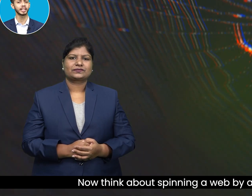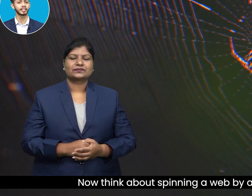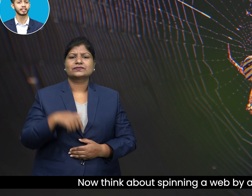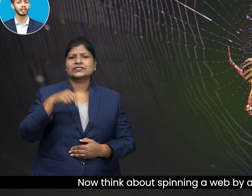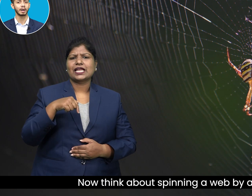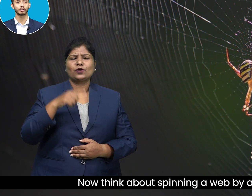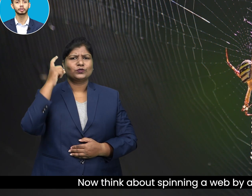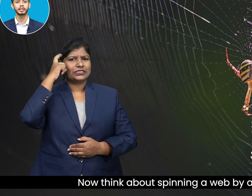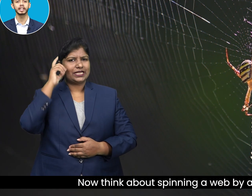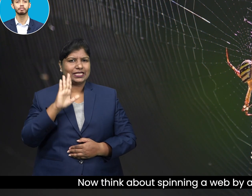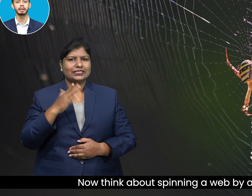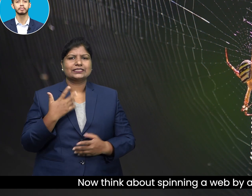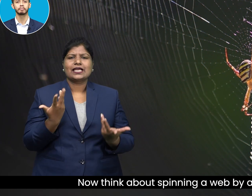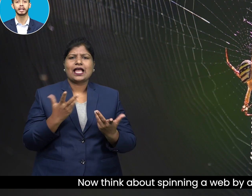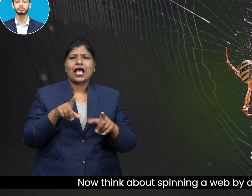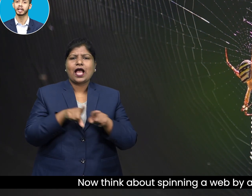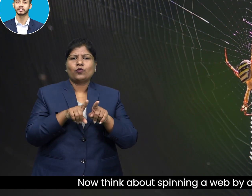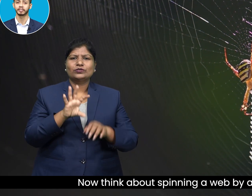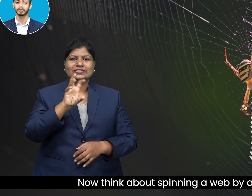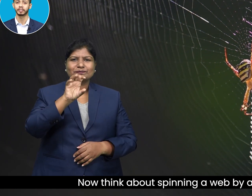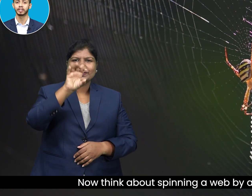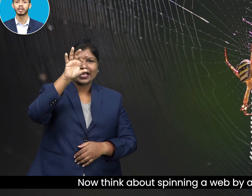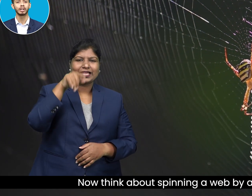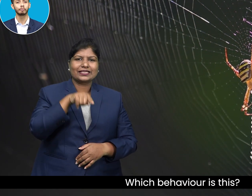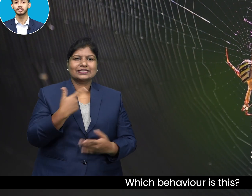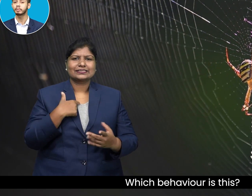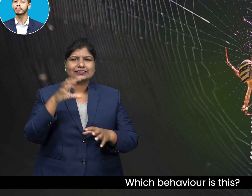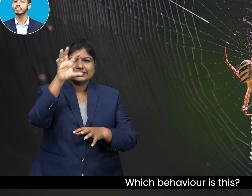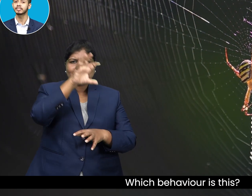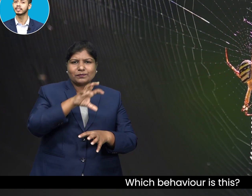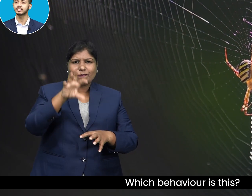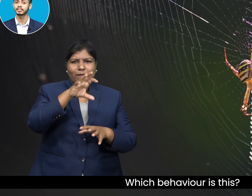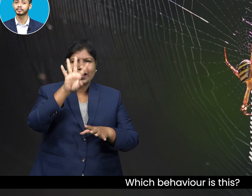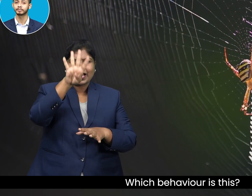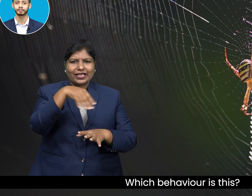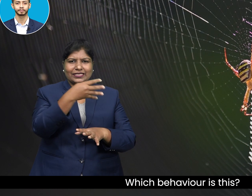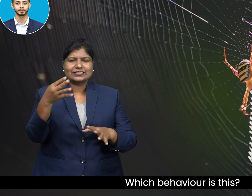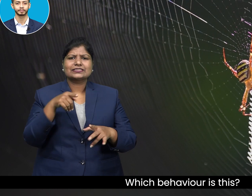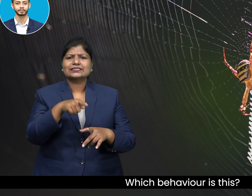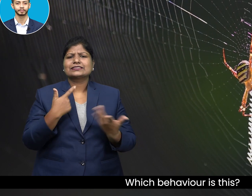Now think about spinning a web by a spider. Which behavior is this?